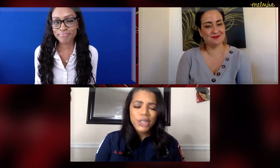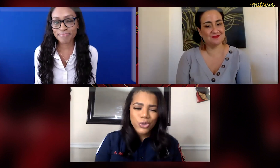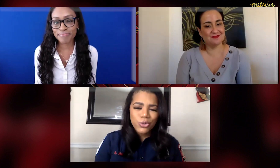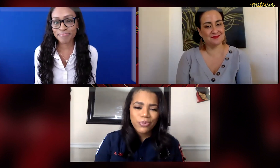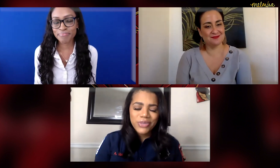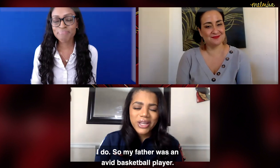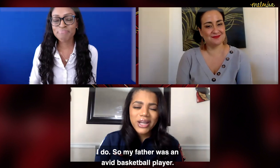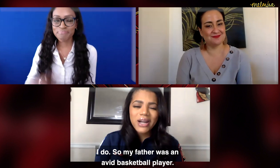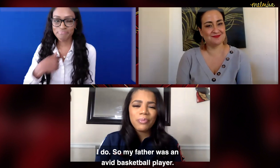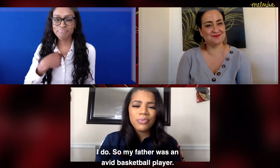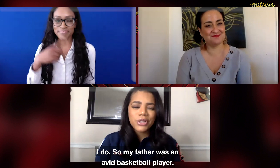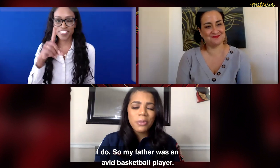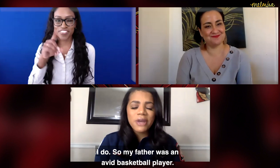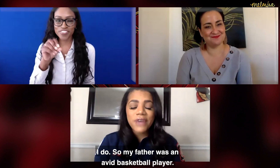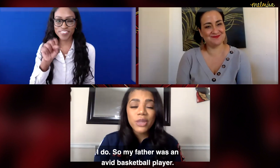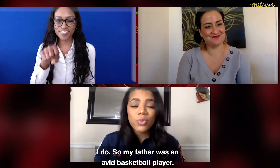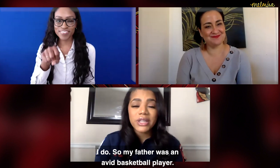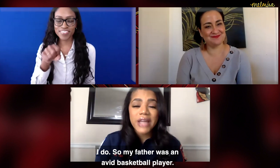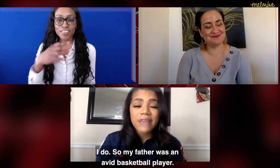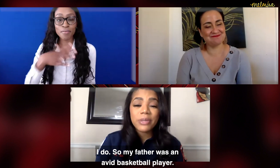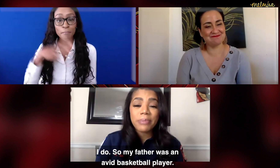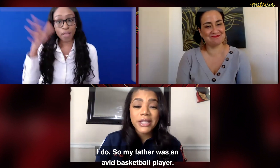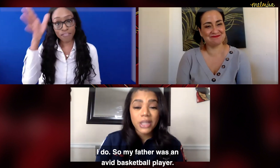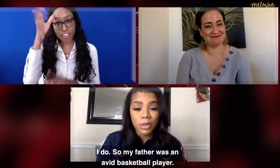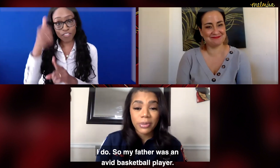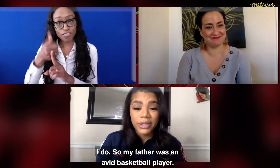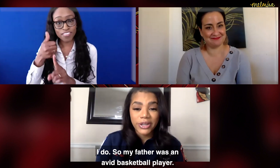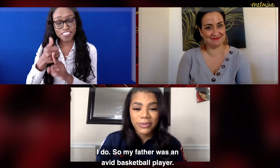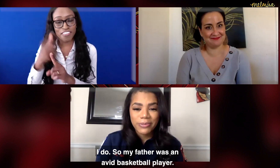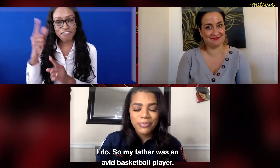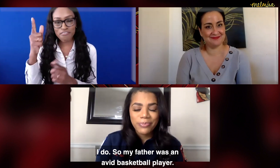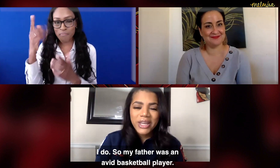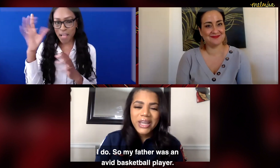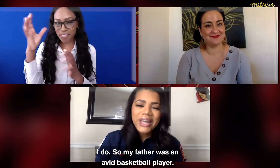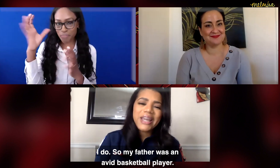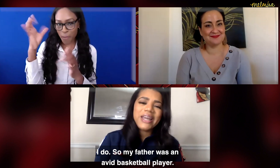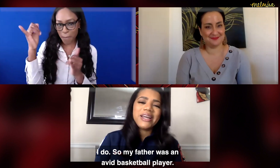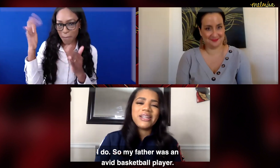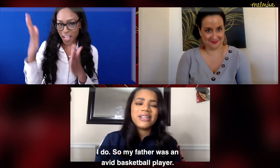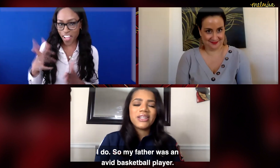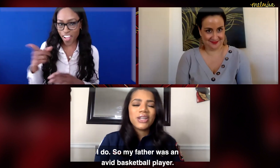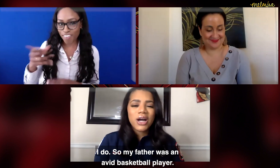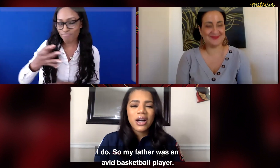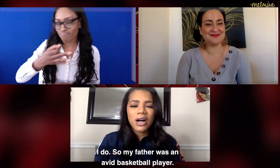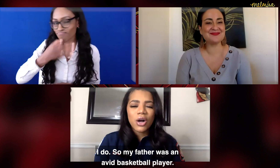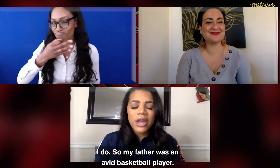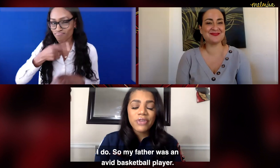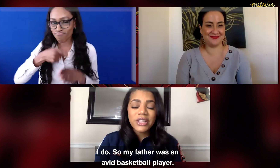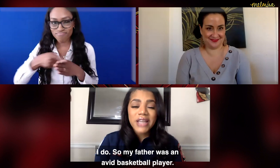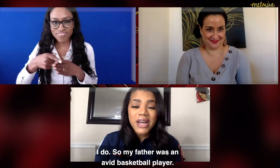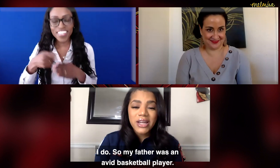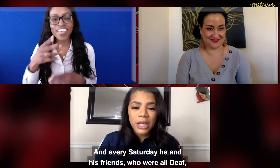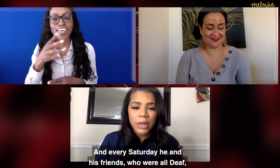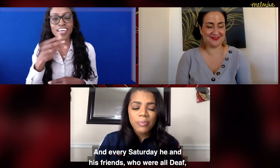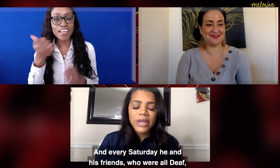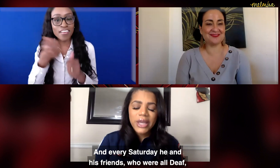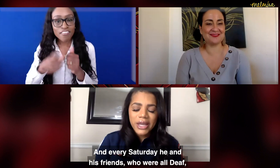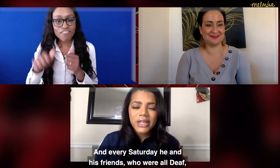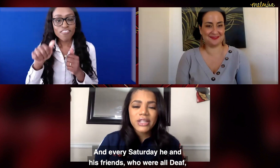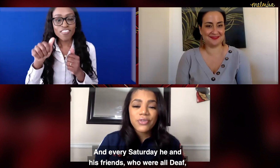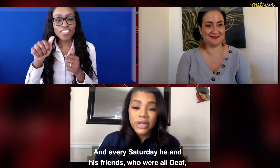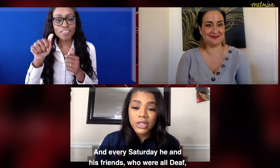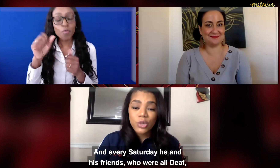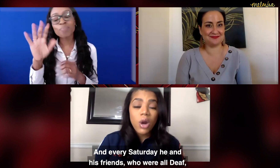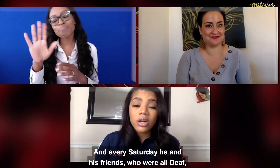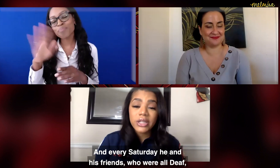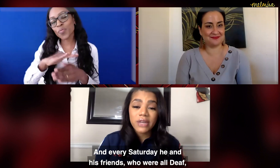I do. So my father was an avid basketball player. And every Saturday, he and